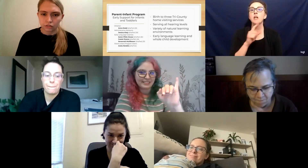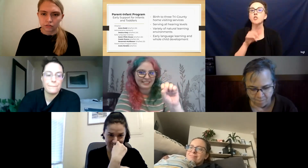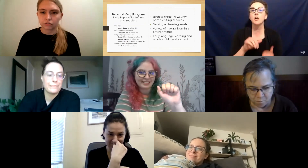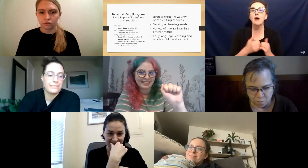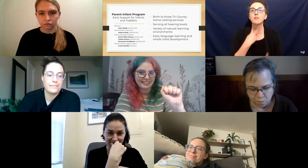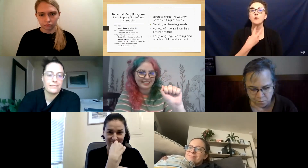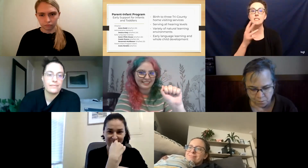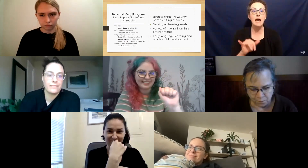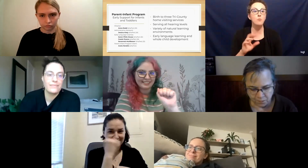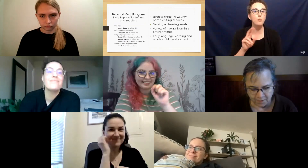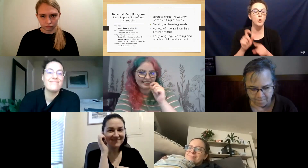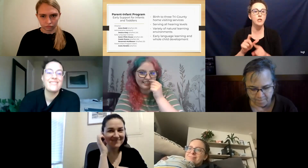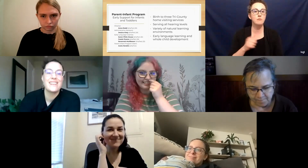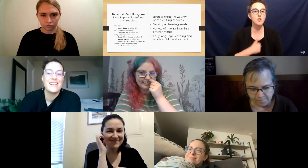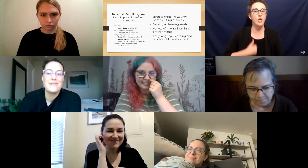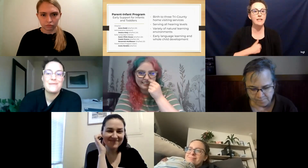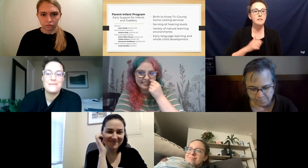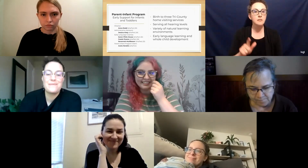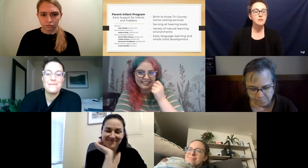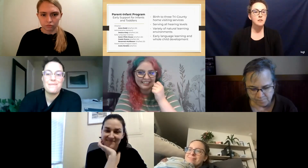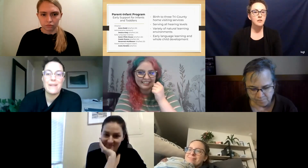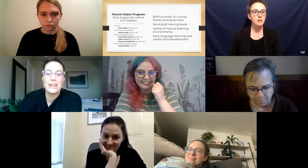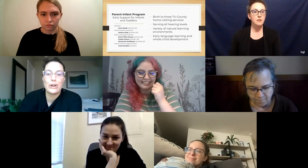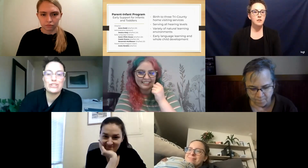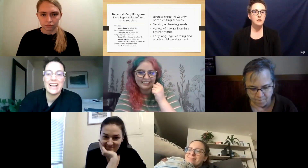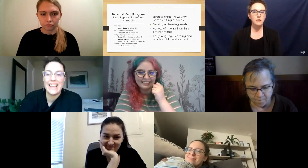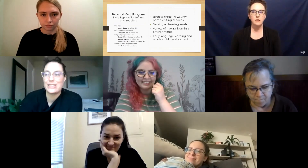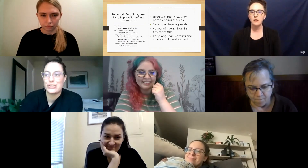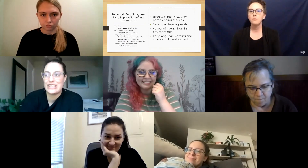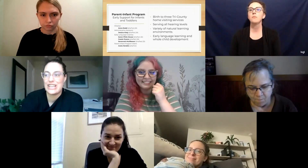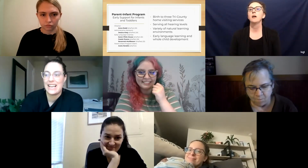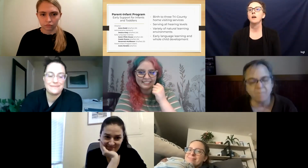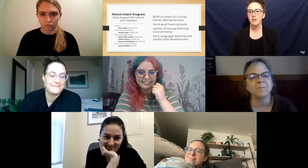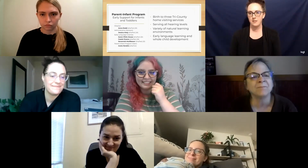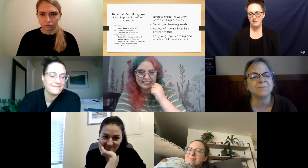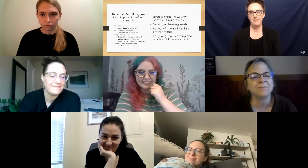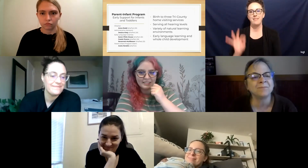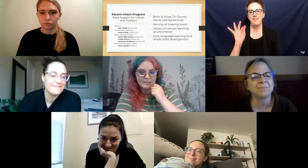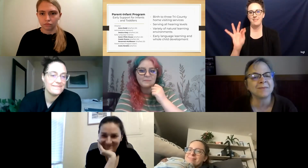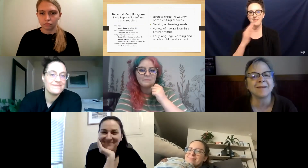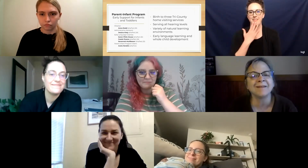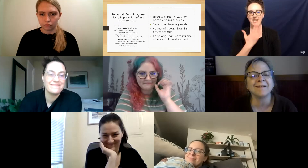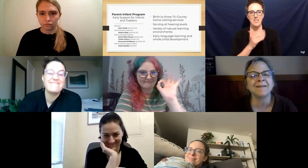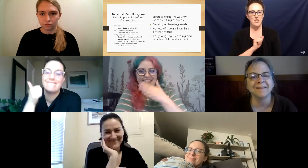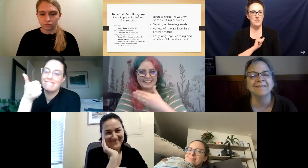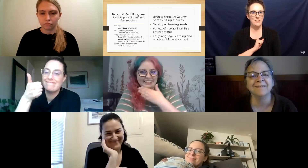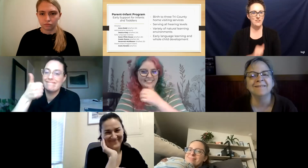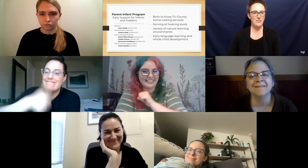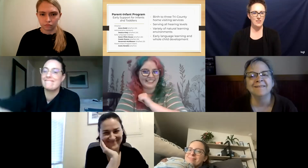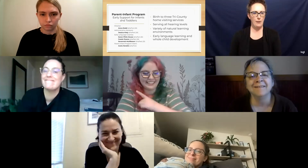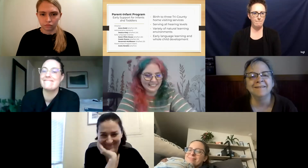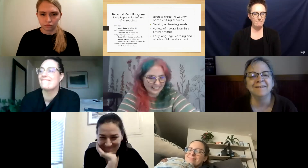Is not sure how to voice that word. Sorry. Microtia and atresia. Thank you.